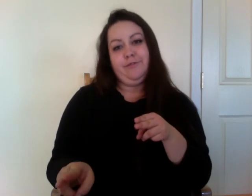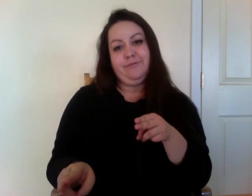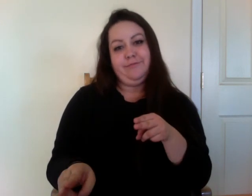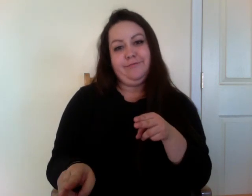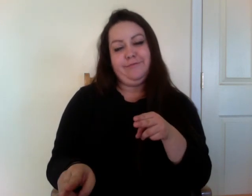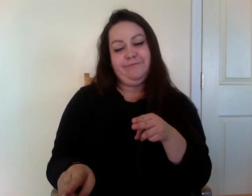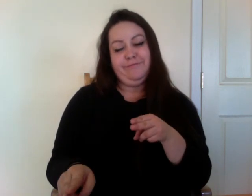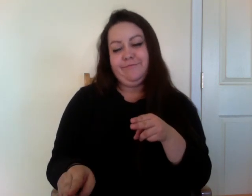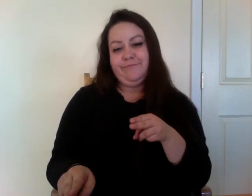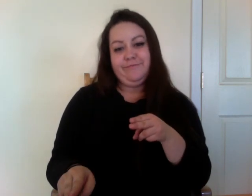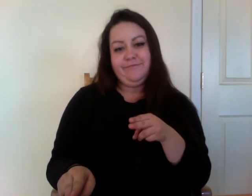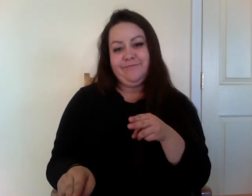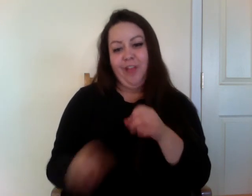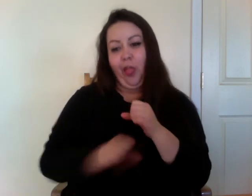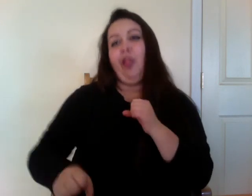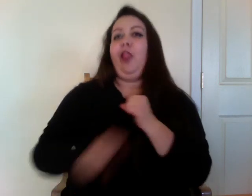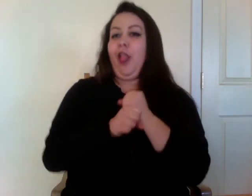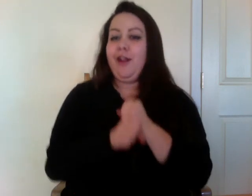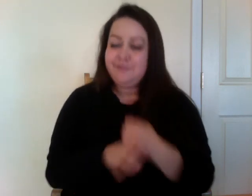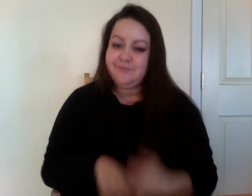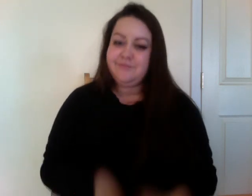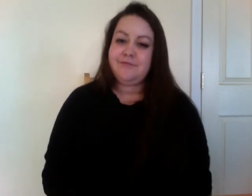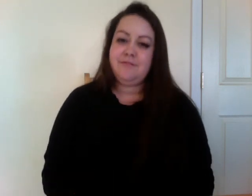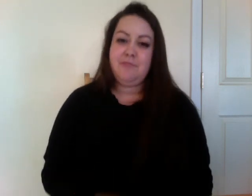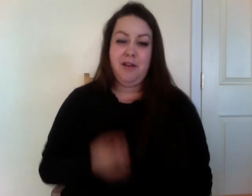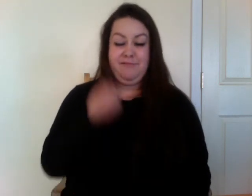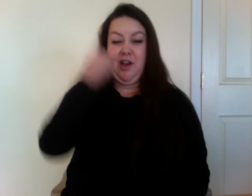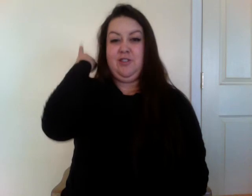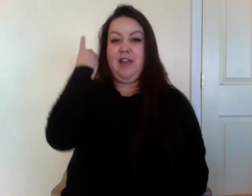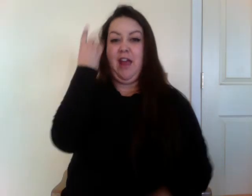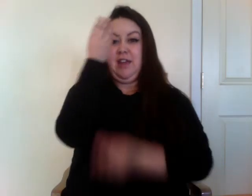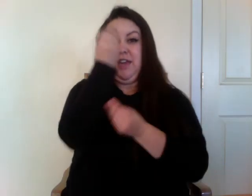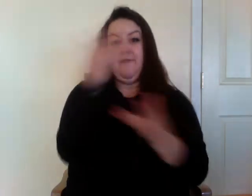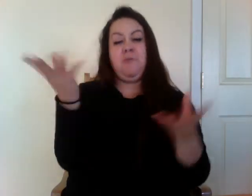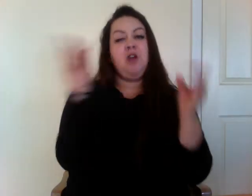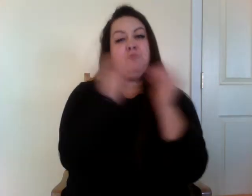given. There is tons more information both on our website at alamo.edu